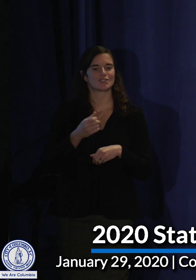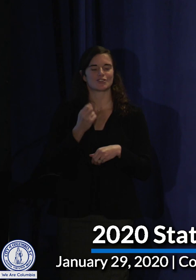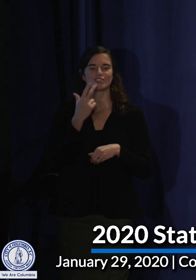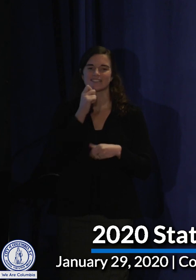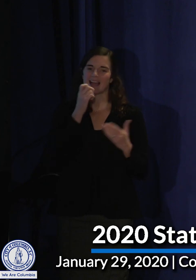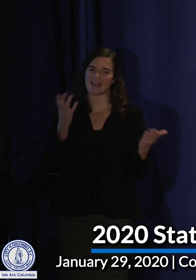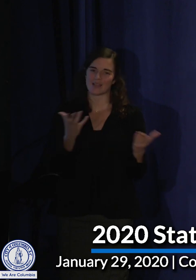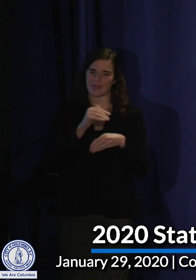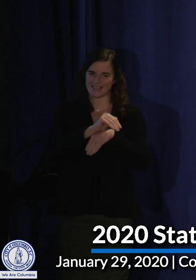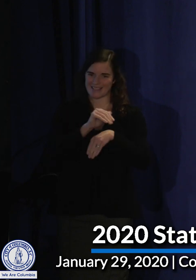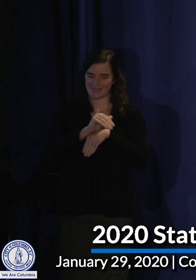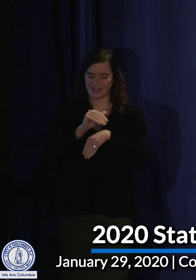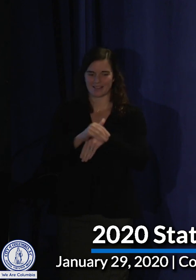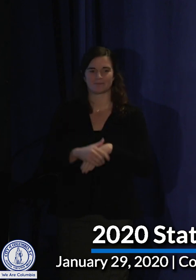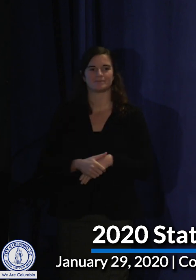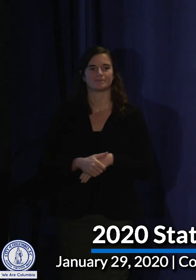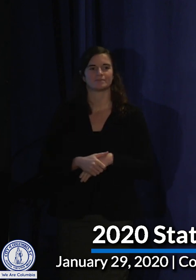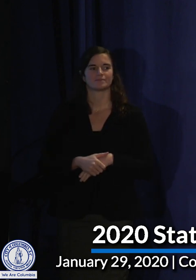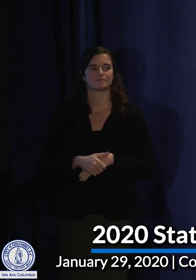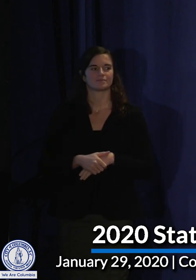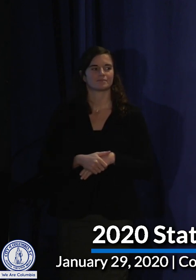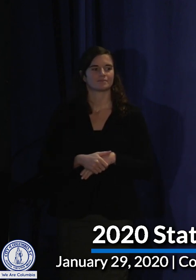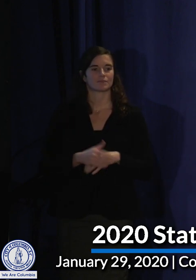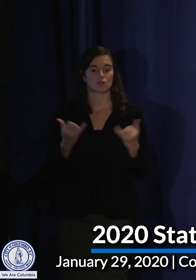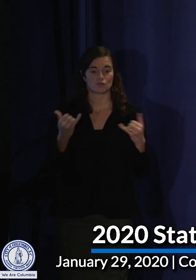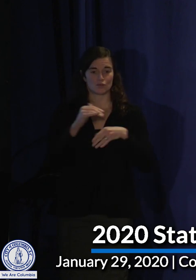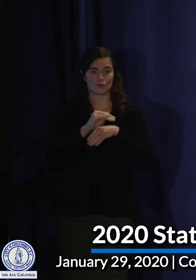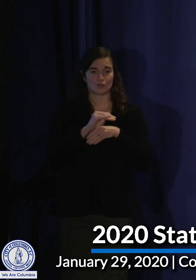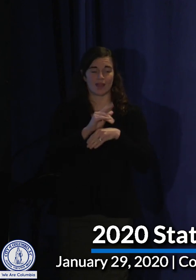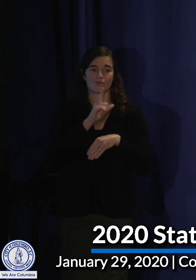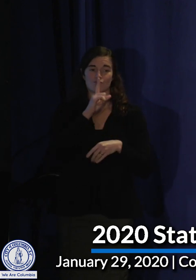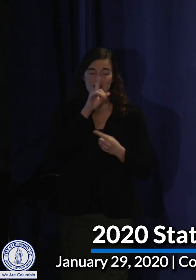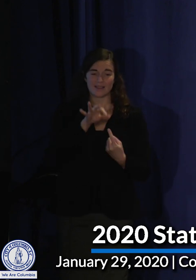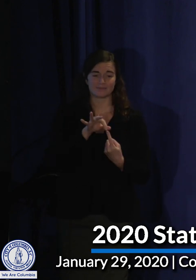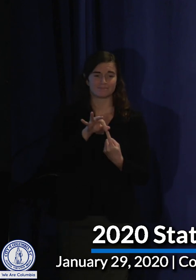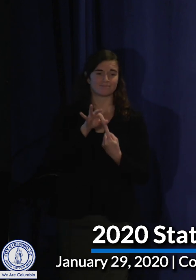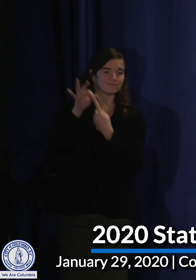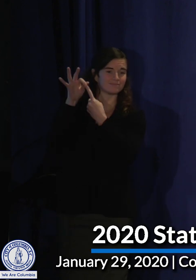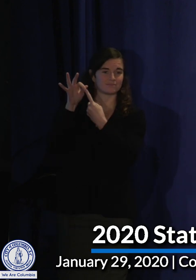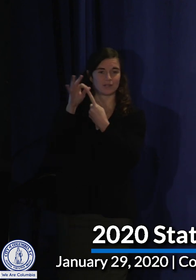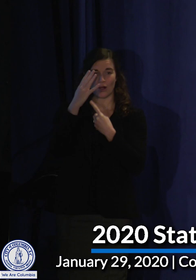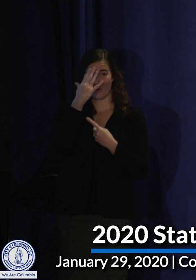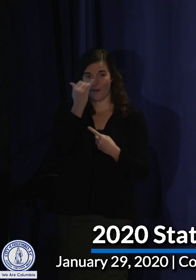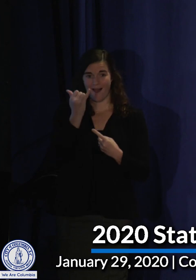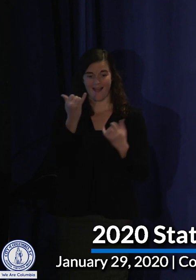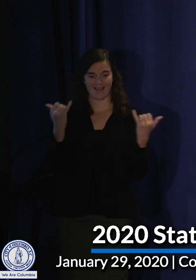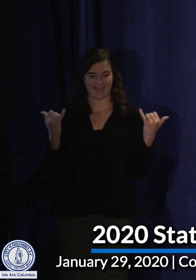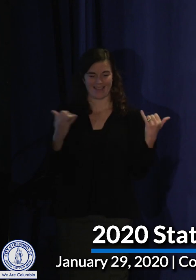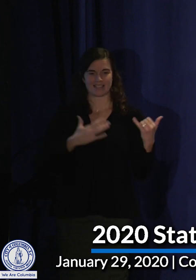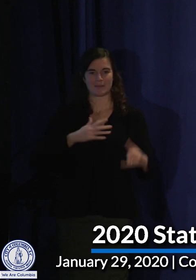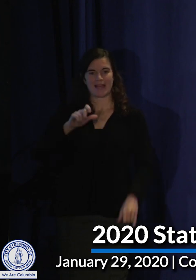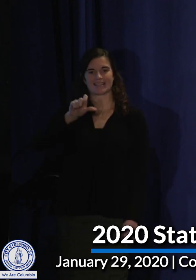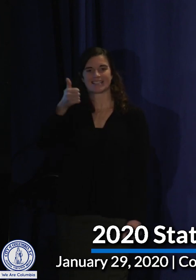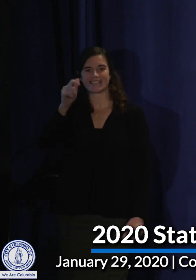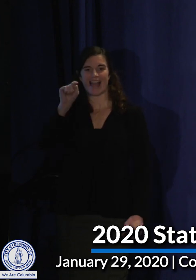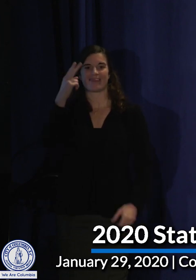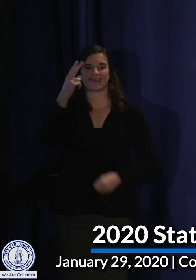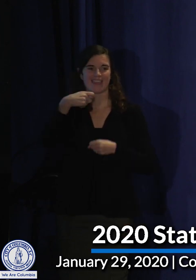evening. Tonight's extra special because this is actually my 10th State of the City, y'all.